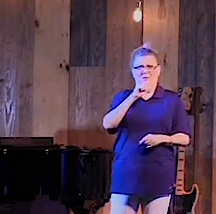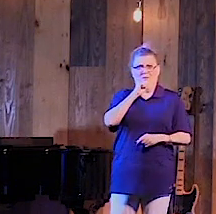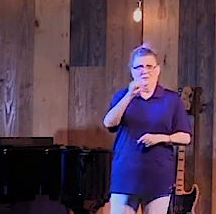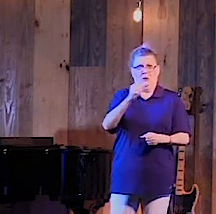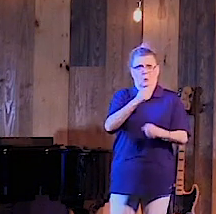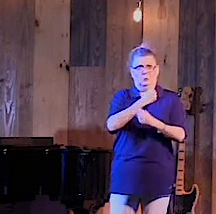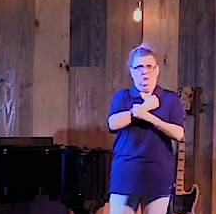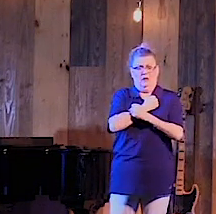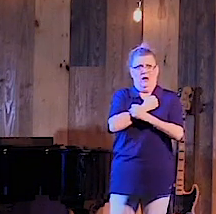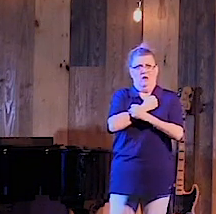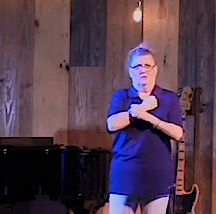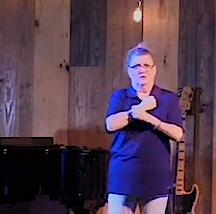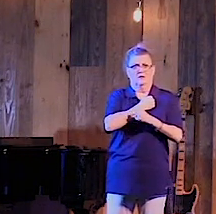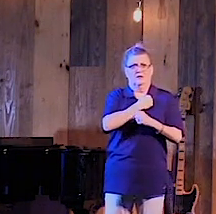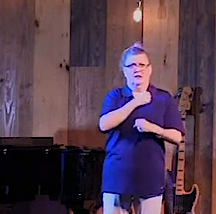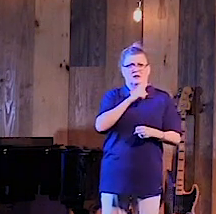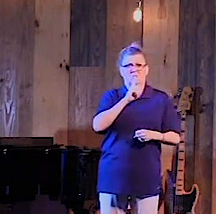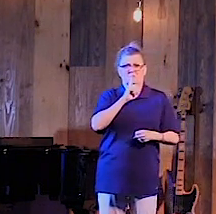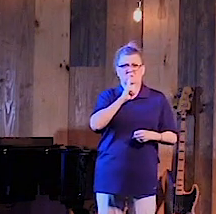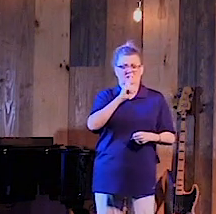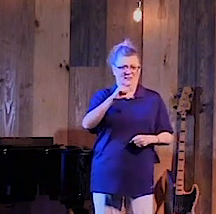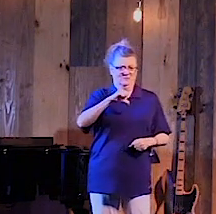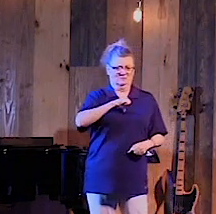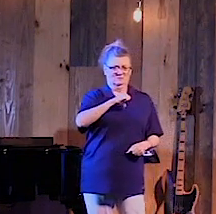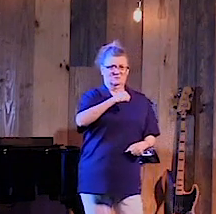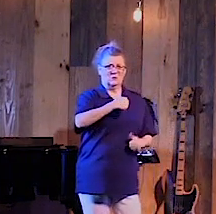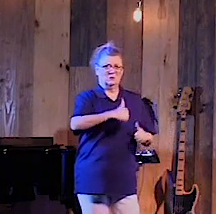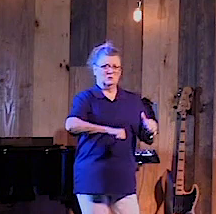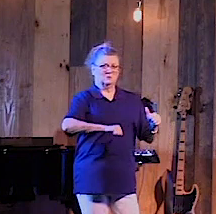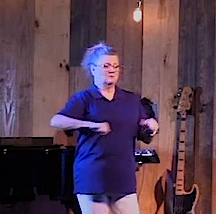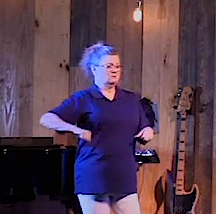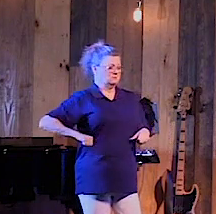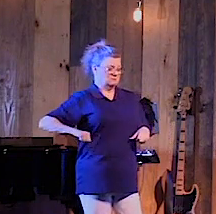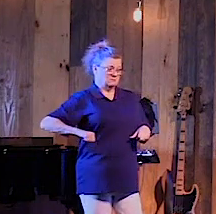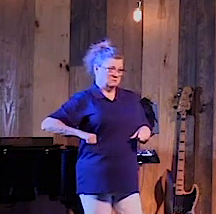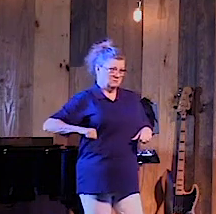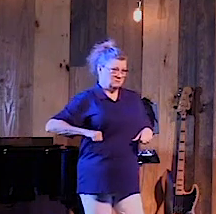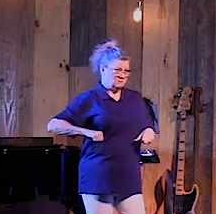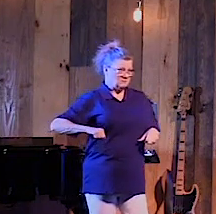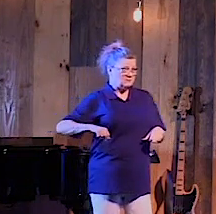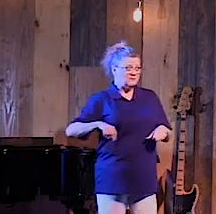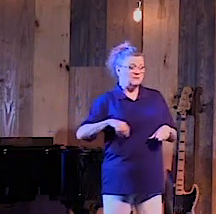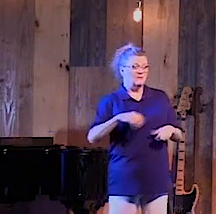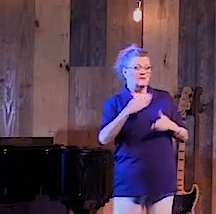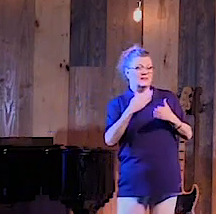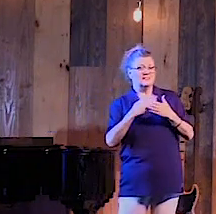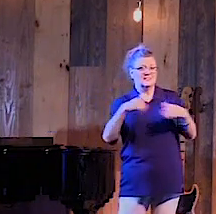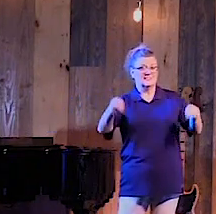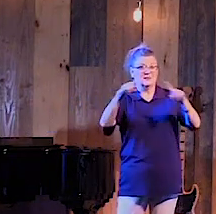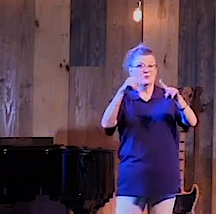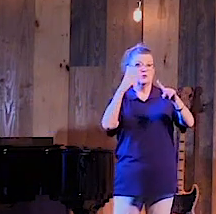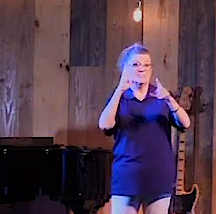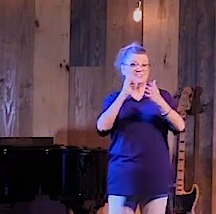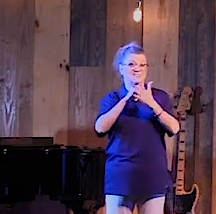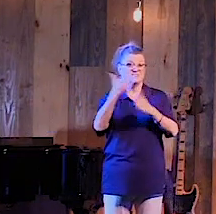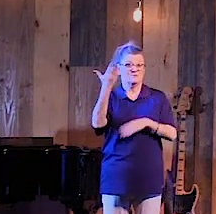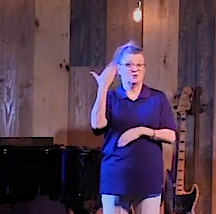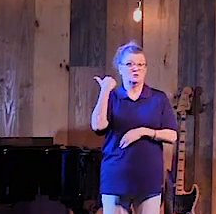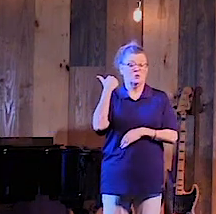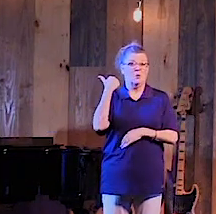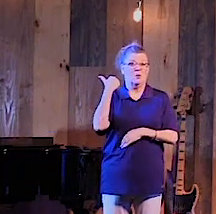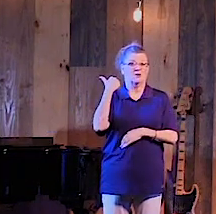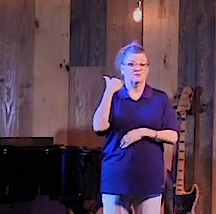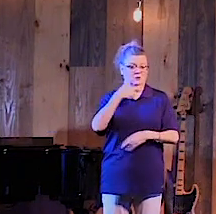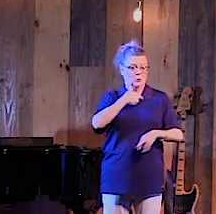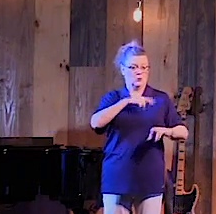they're self-righteous, and many of them are haters. And some of you have been victims of that. That's simply because religion